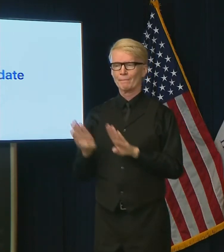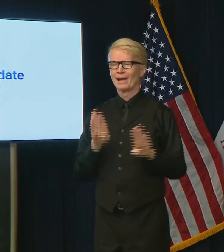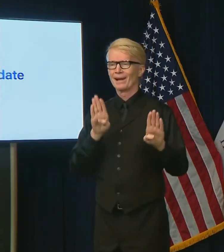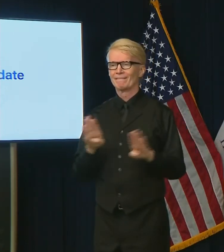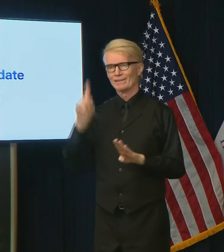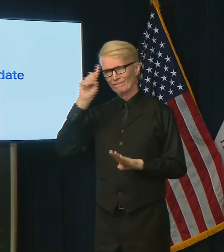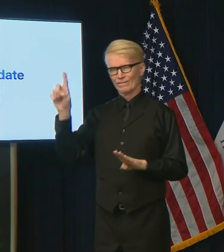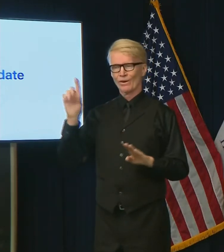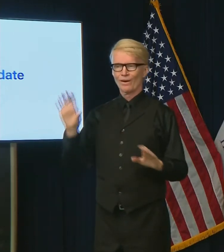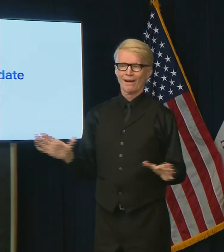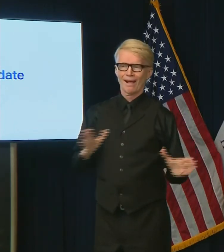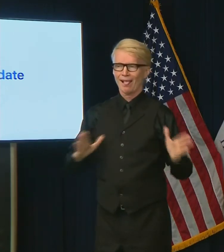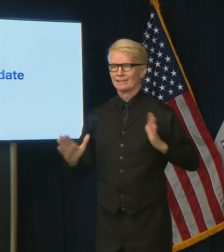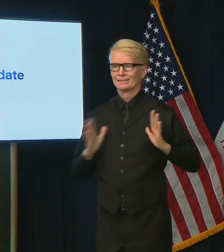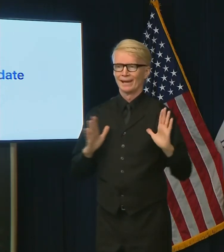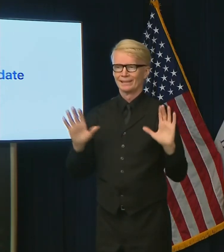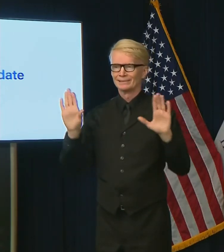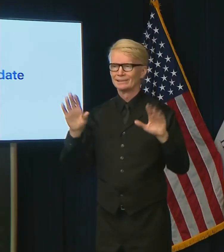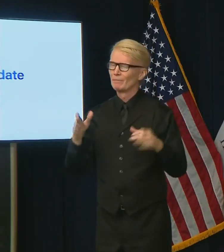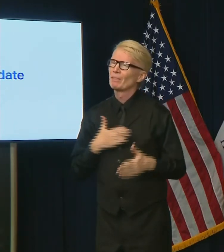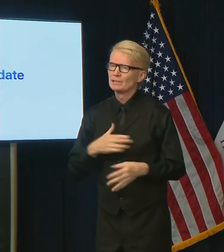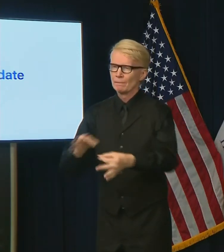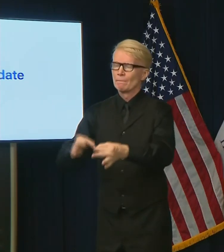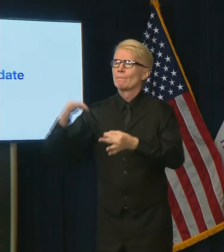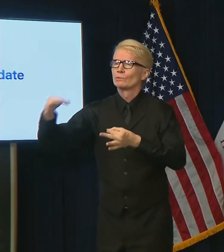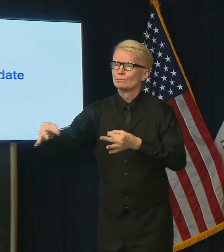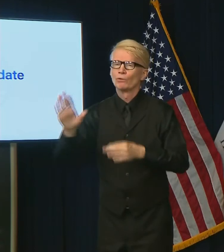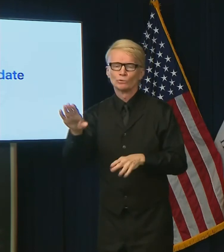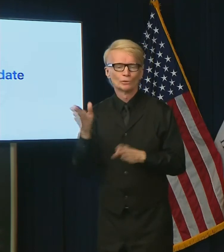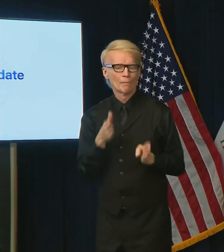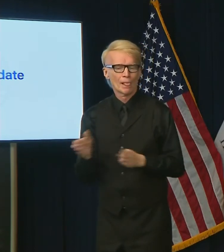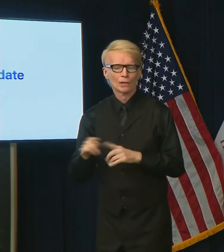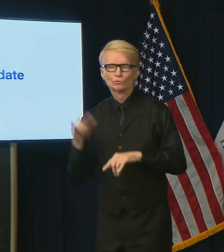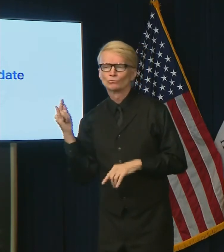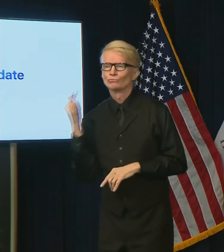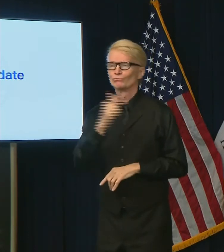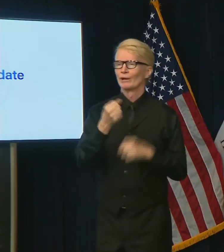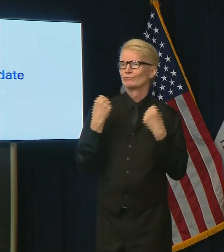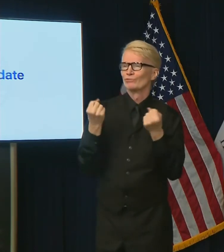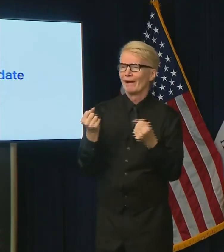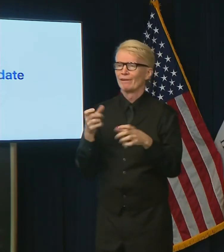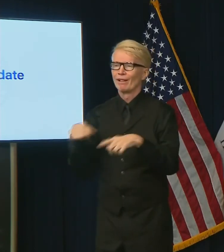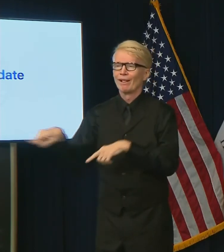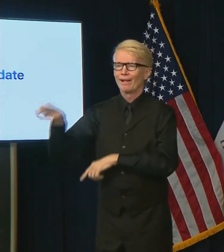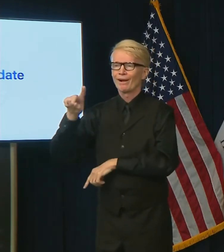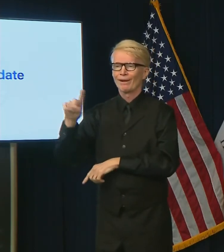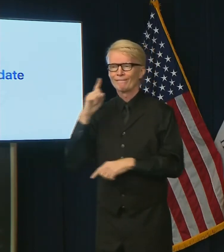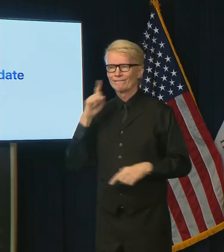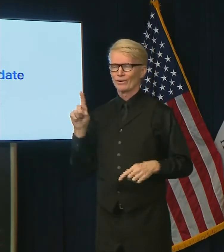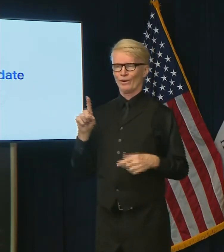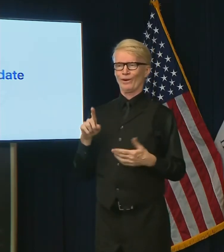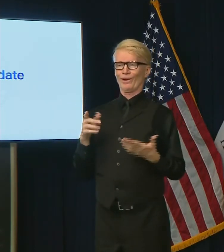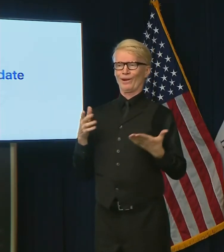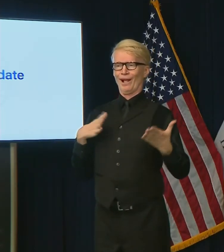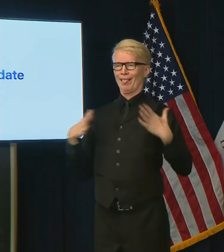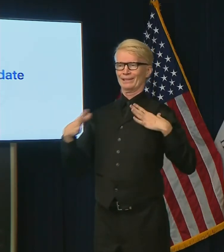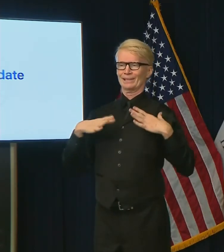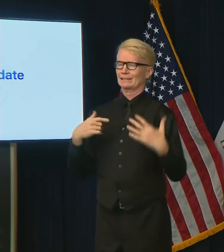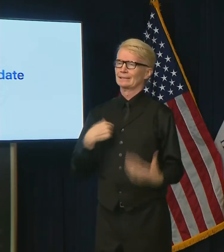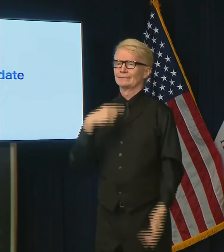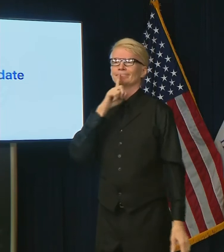We are advising people to postpone travel during the holidays. It's not the message I want to deliver,